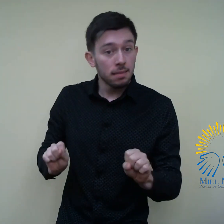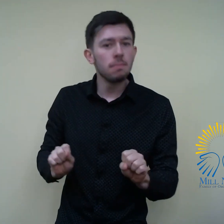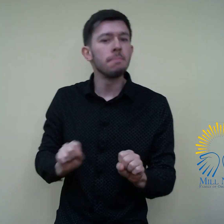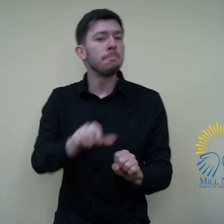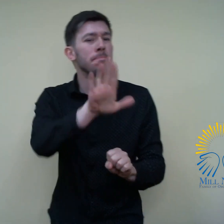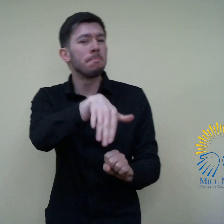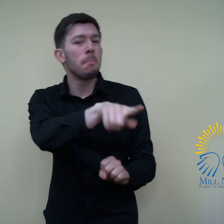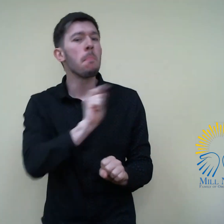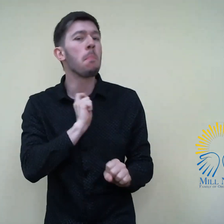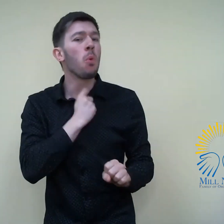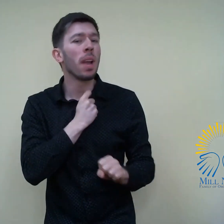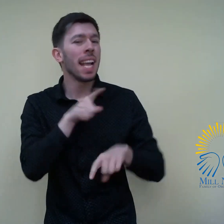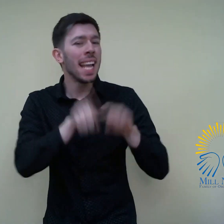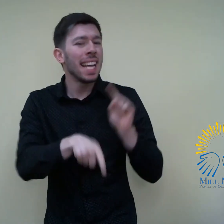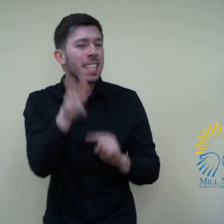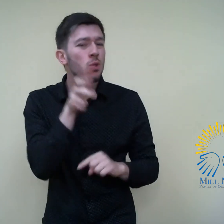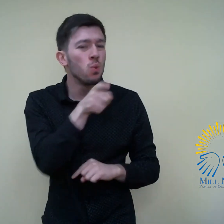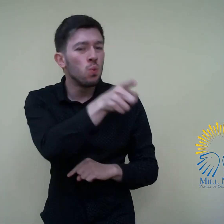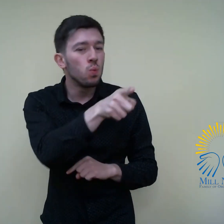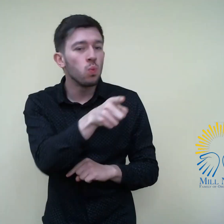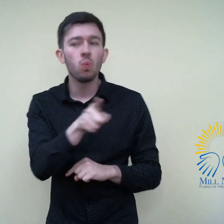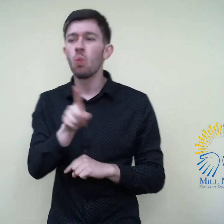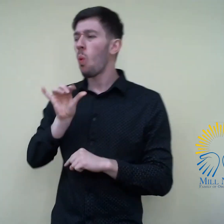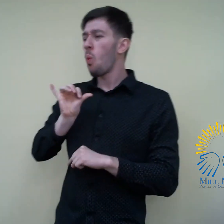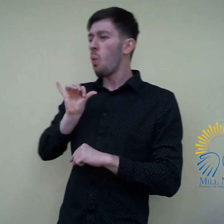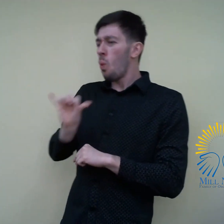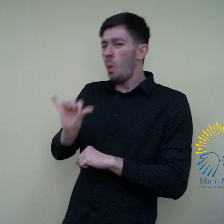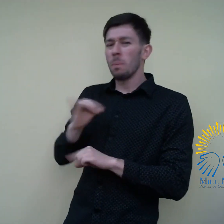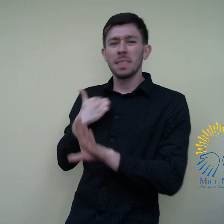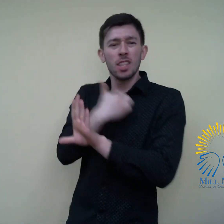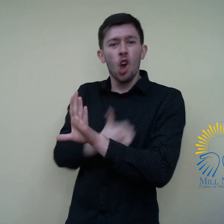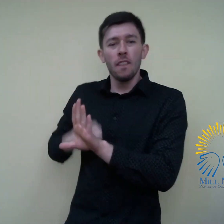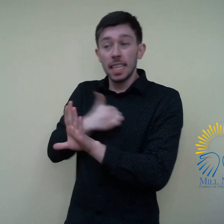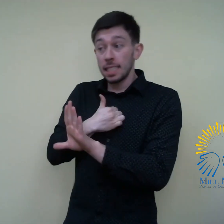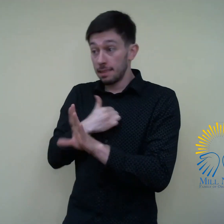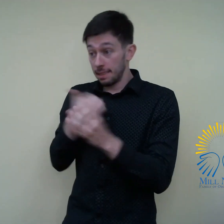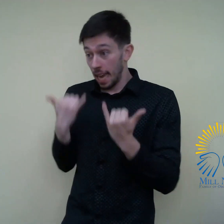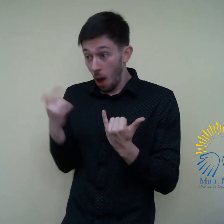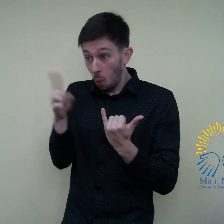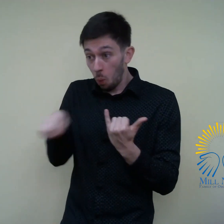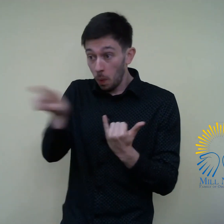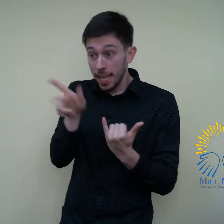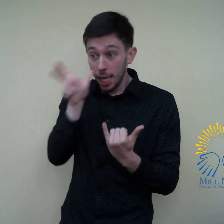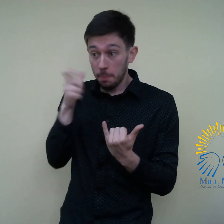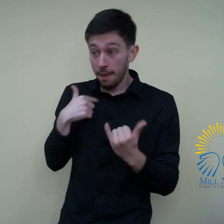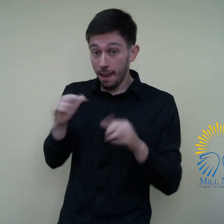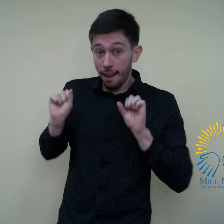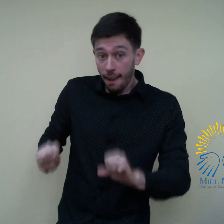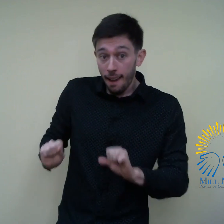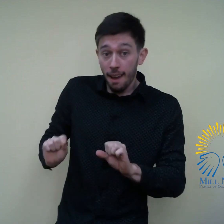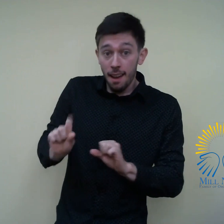you're muted. We can't hear you. Oh, sorry. Can everyone hear me now?